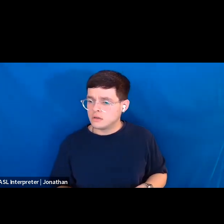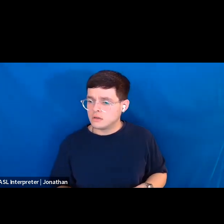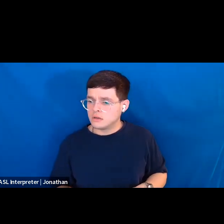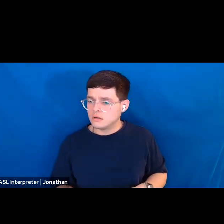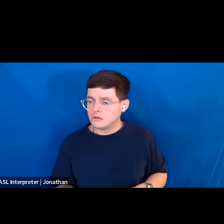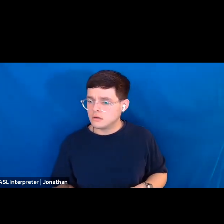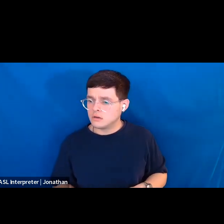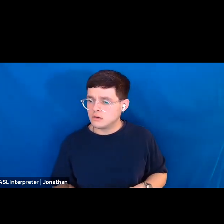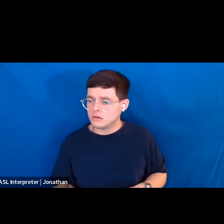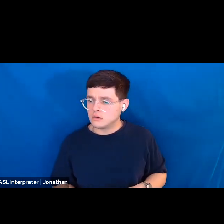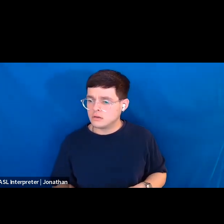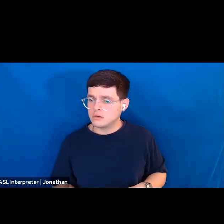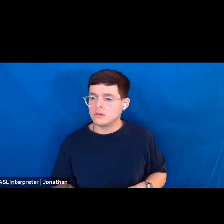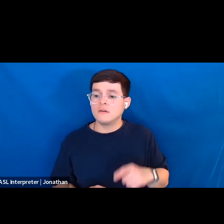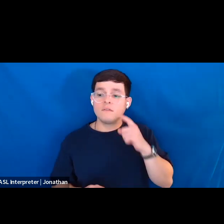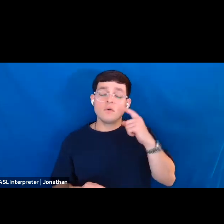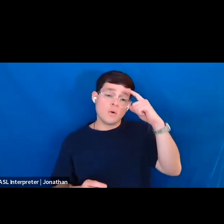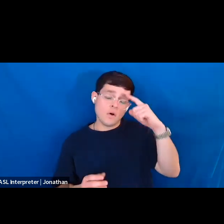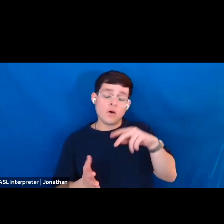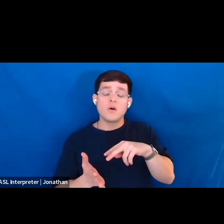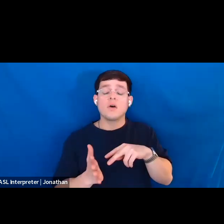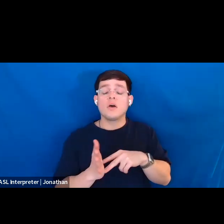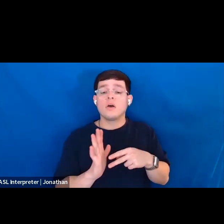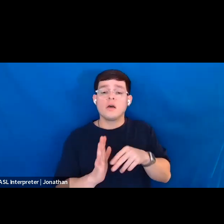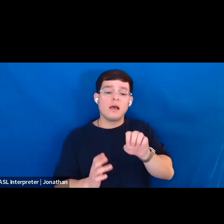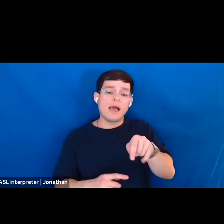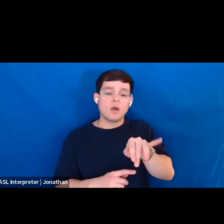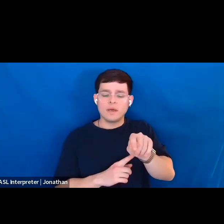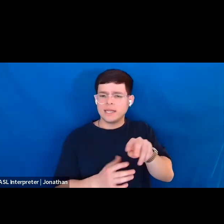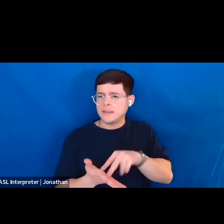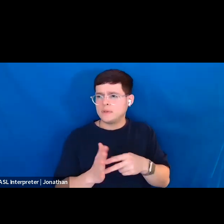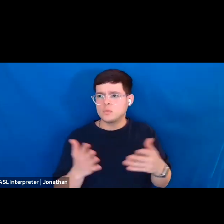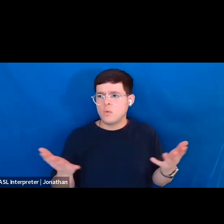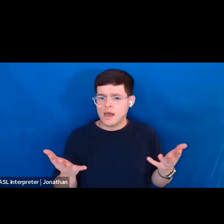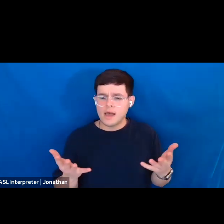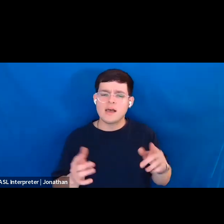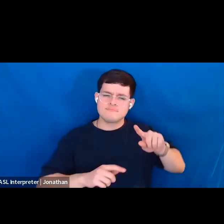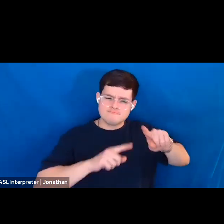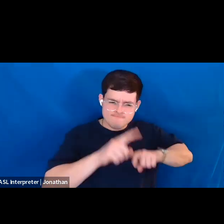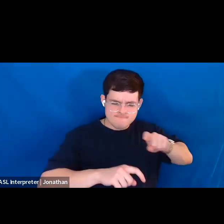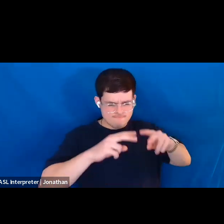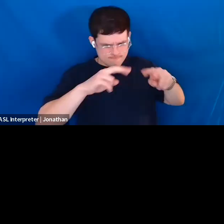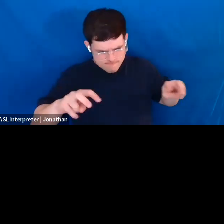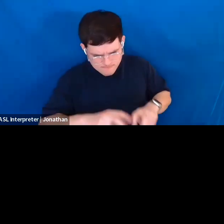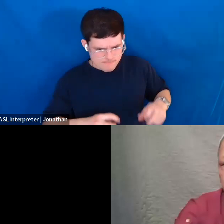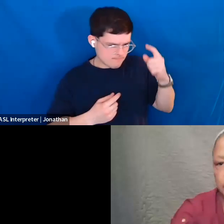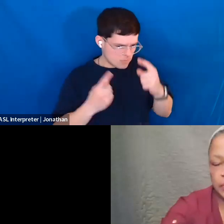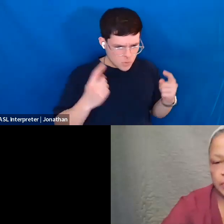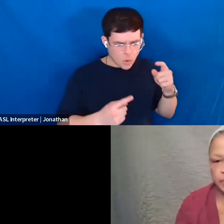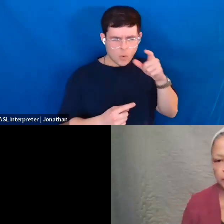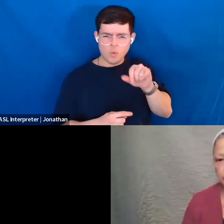In the context of equity, this means asking hard questions about who ISE is